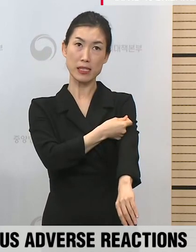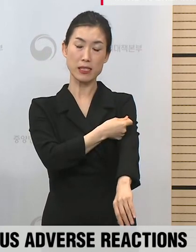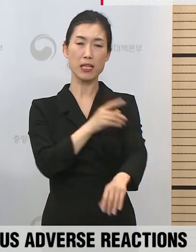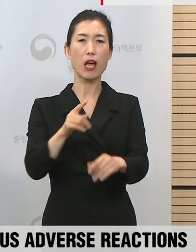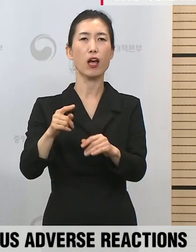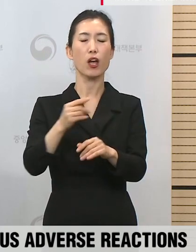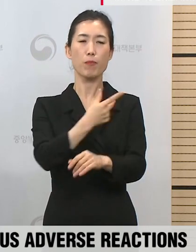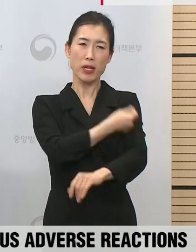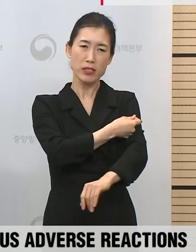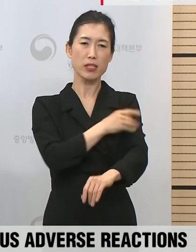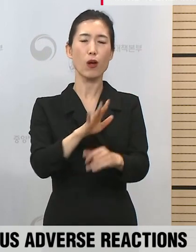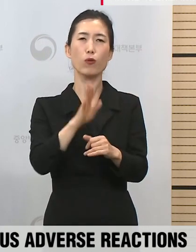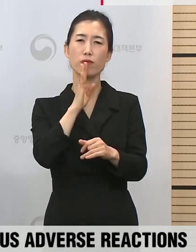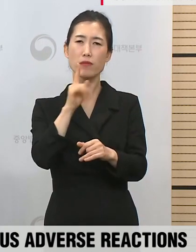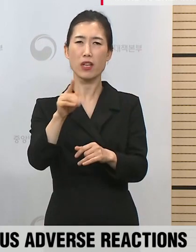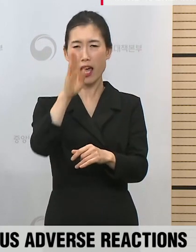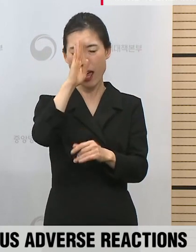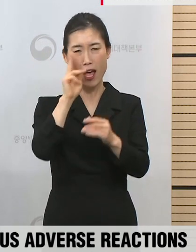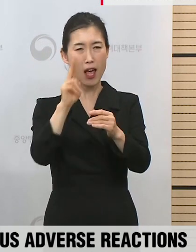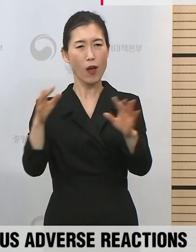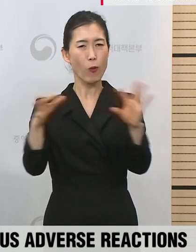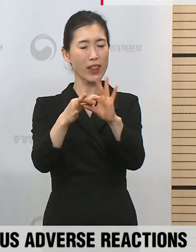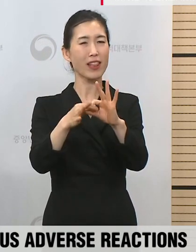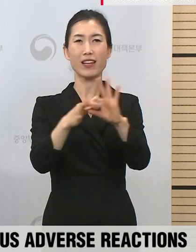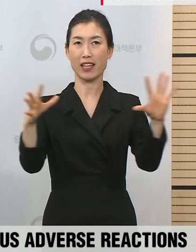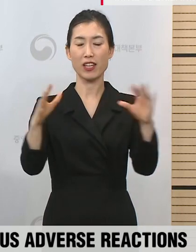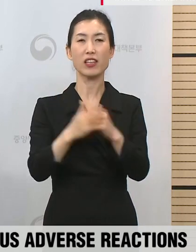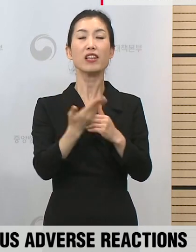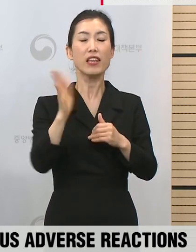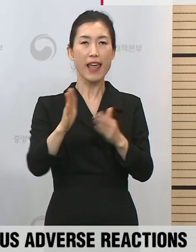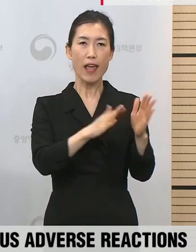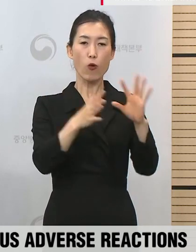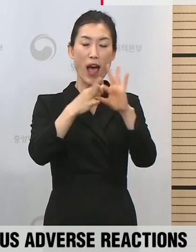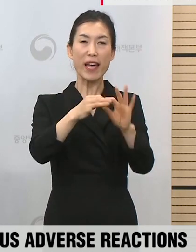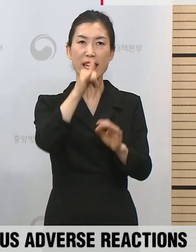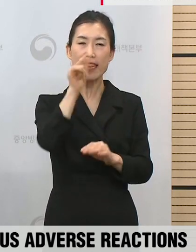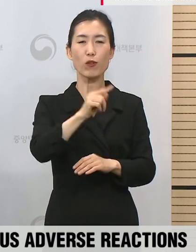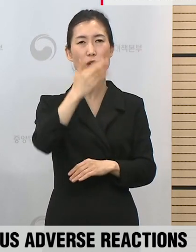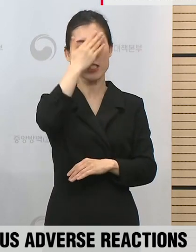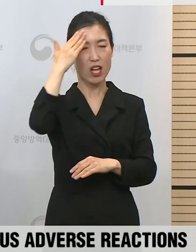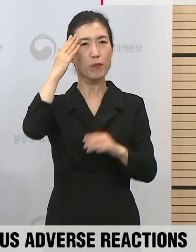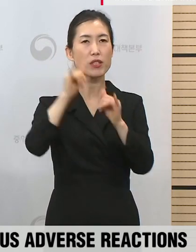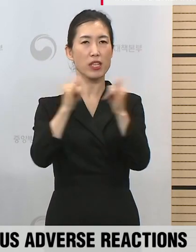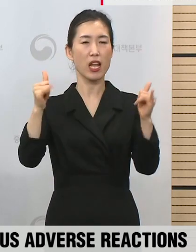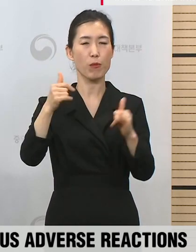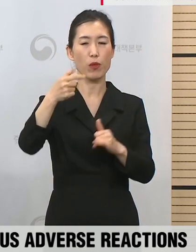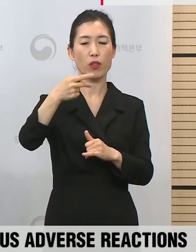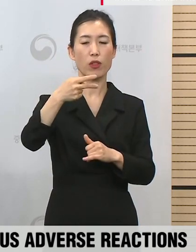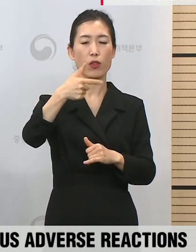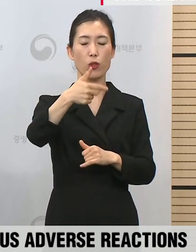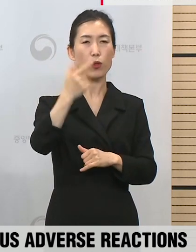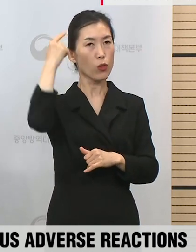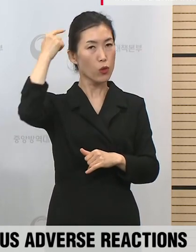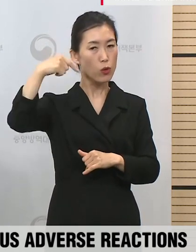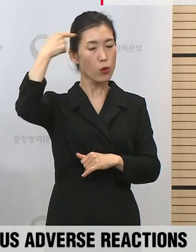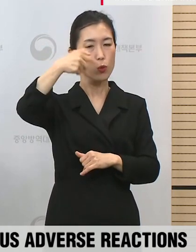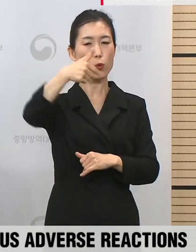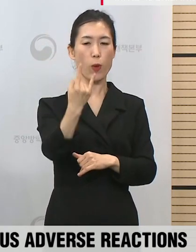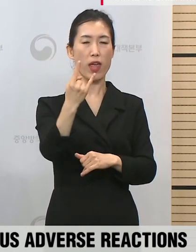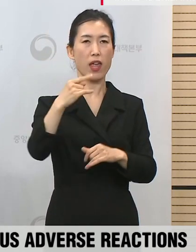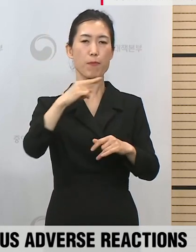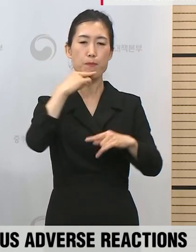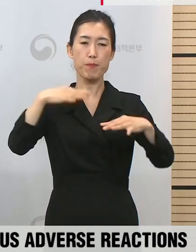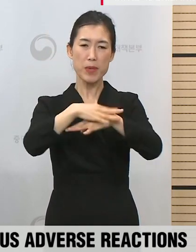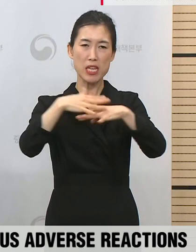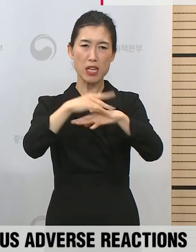these cases. And as for these cases that have seen the correlation with the vaccine, we see that there has been in